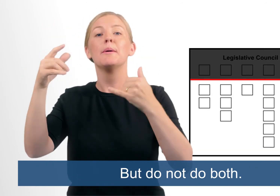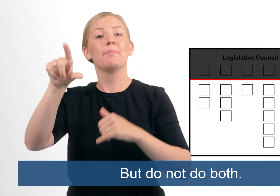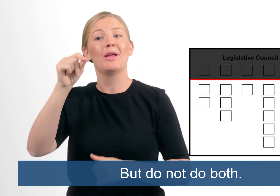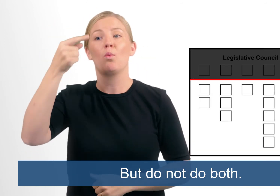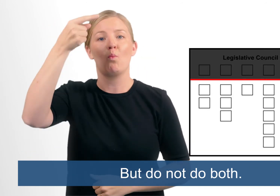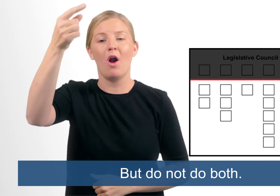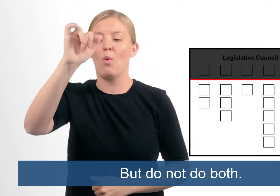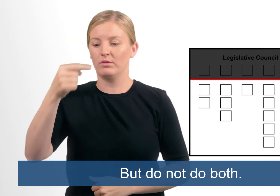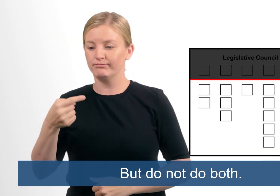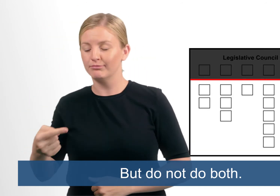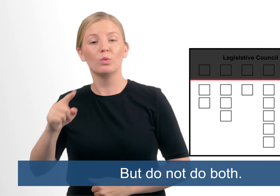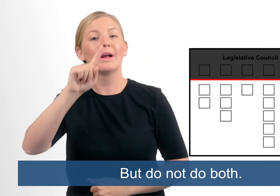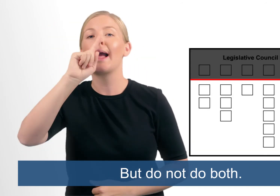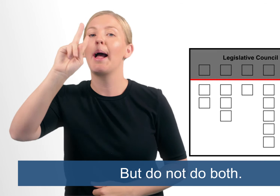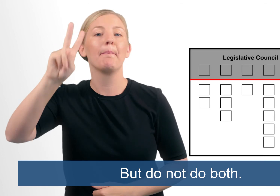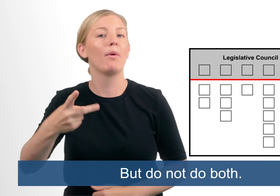But do not do both.